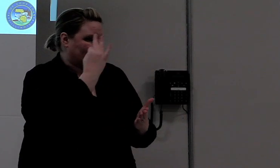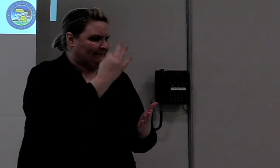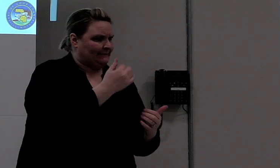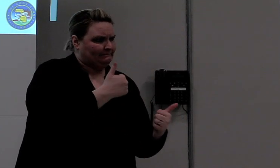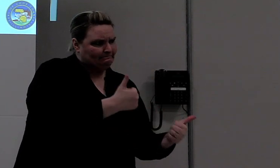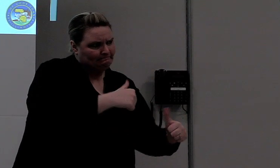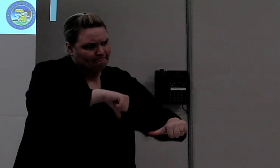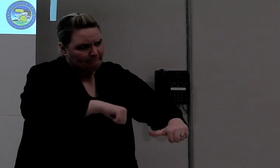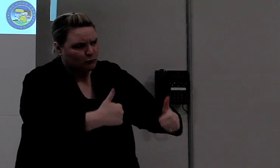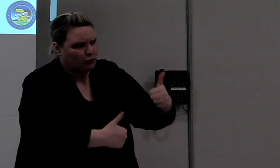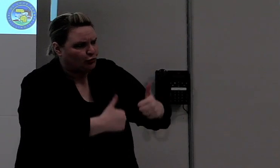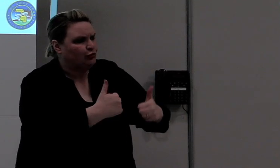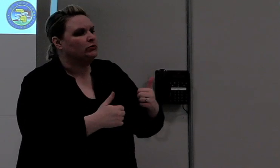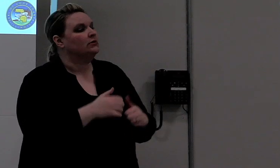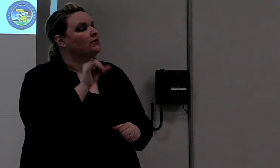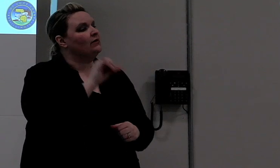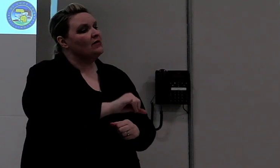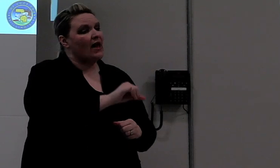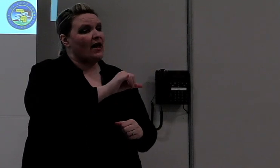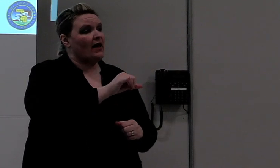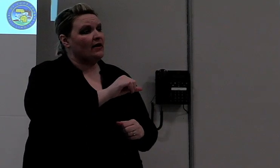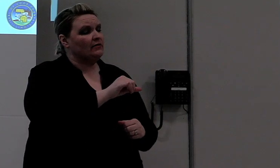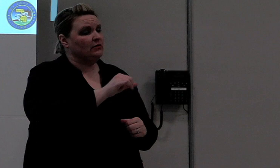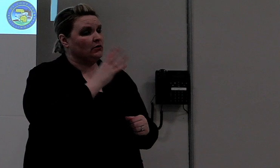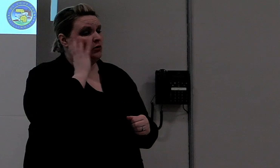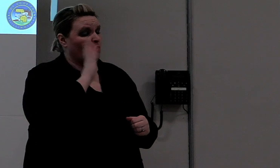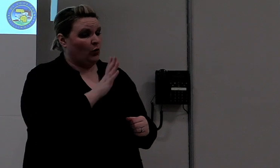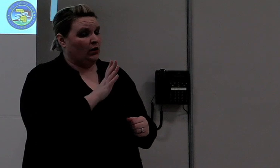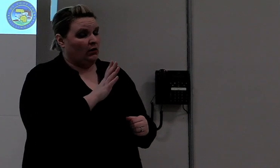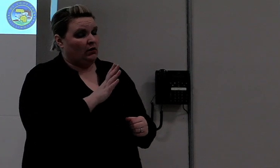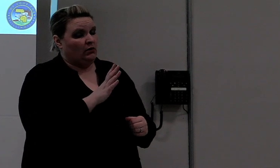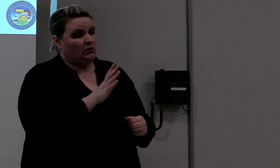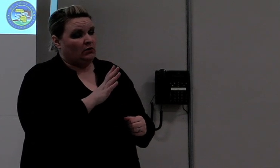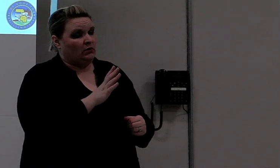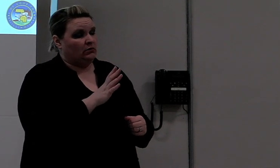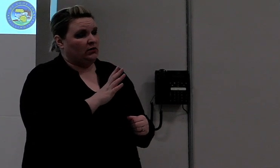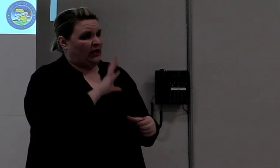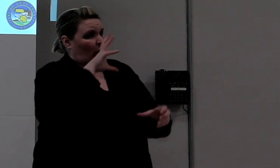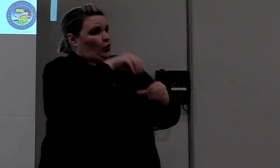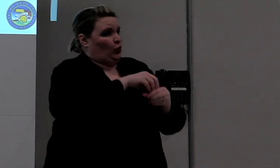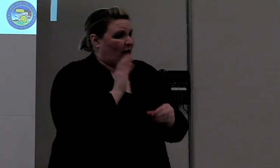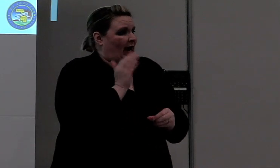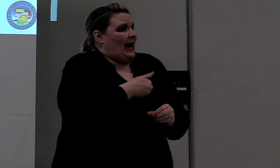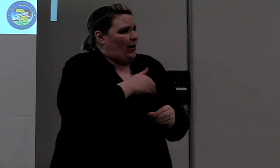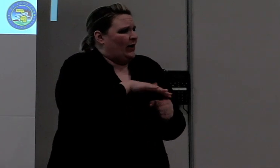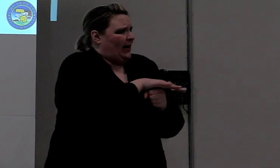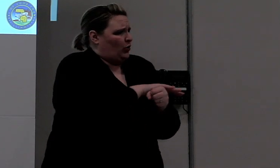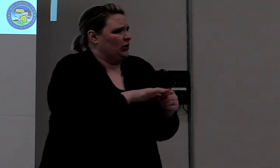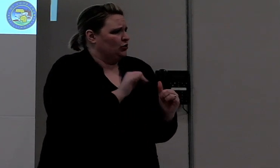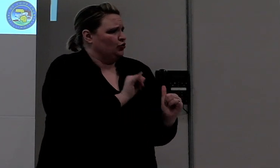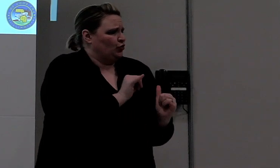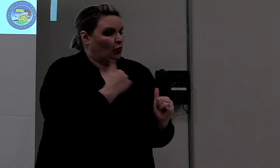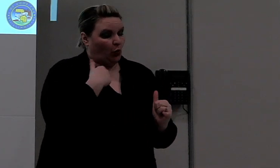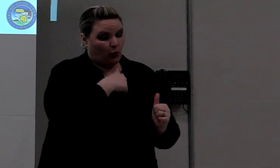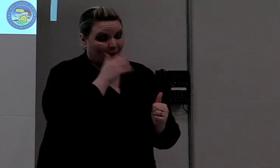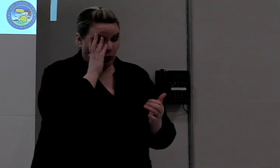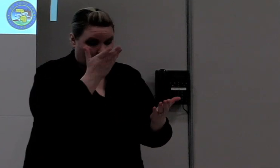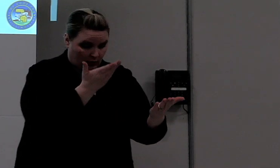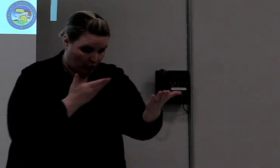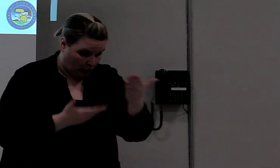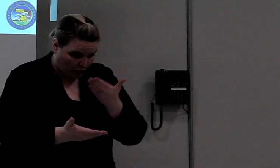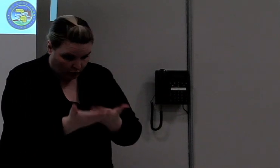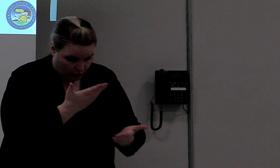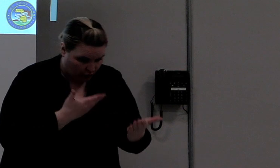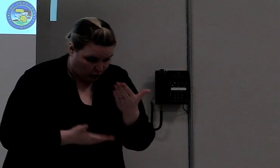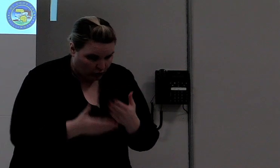And that will, eventually we'll take those in our jurisdiction as appeals come in. We'll take a look at them and we'll make decisions on